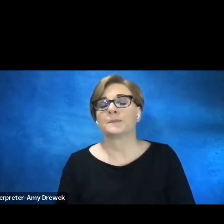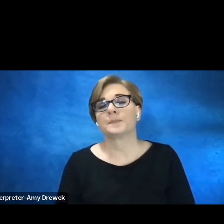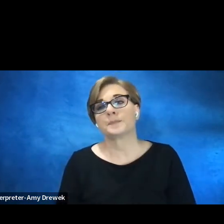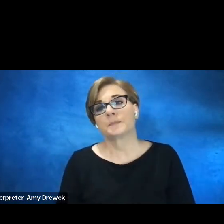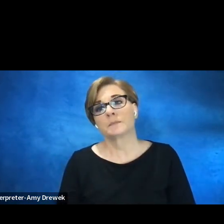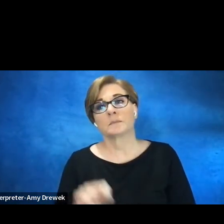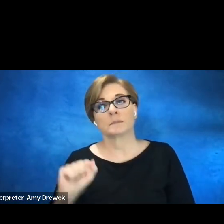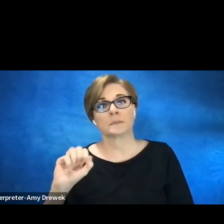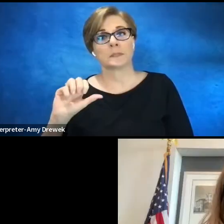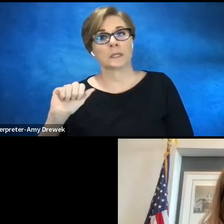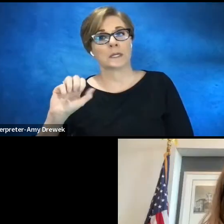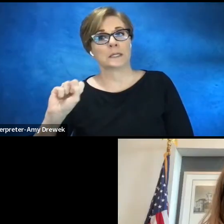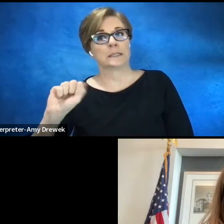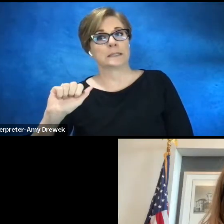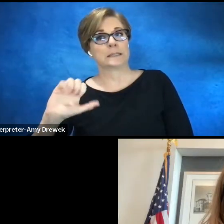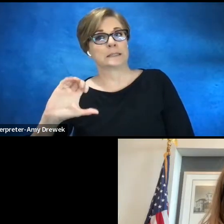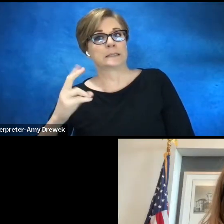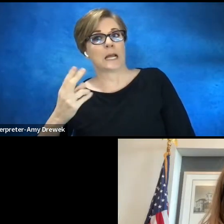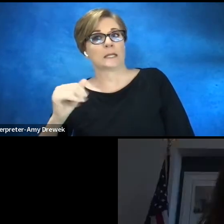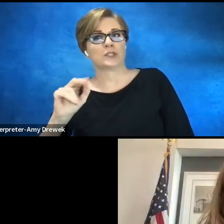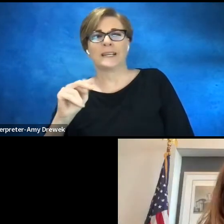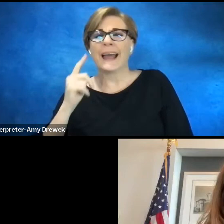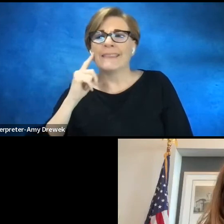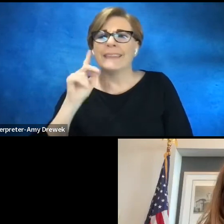I think Katie Kale has